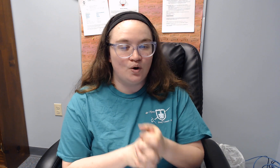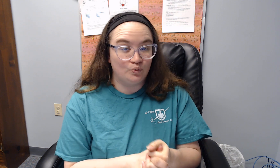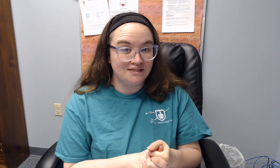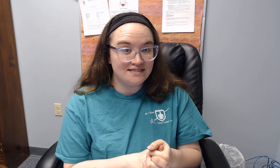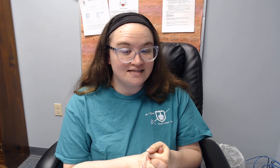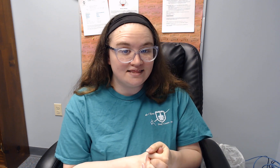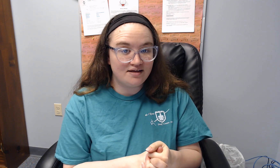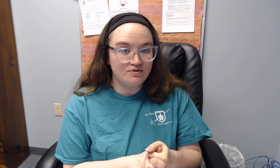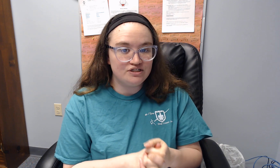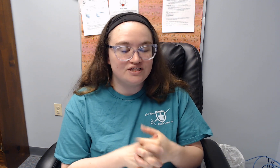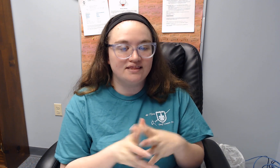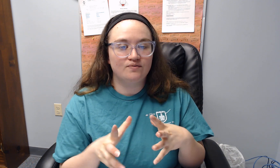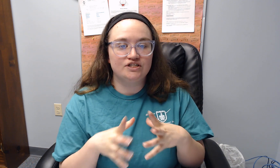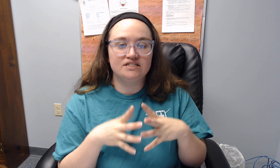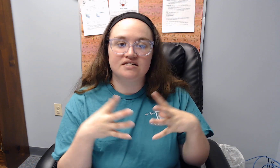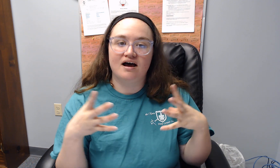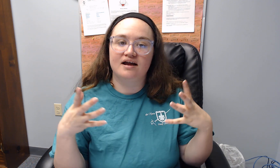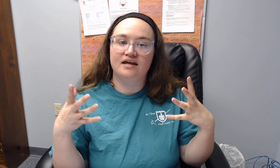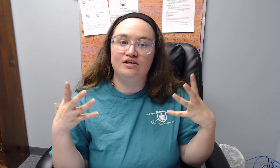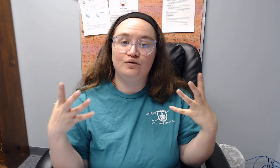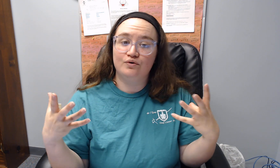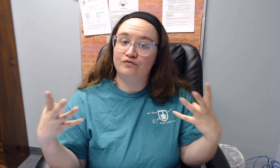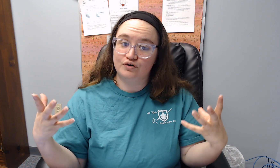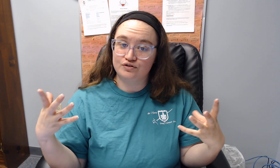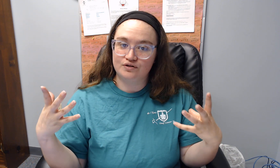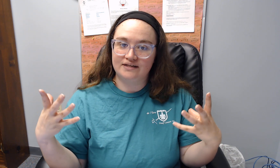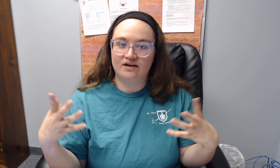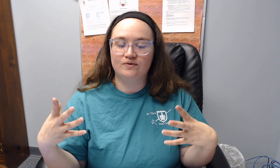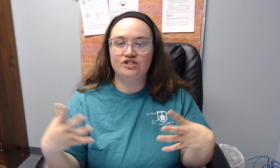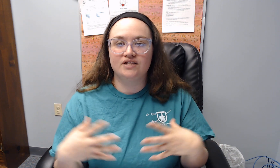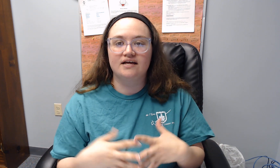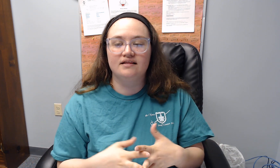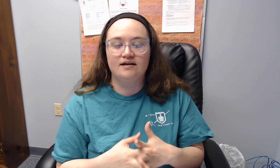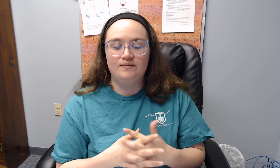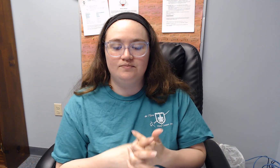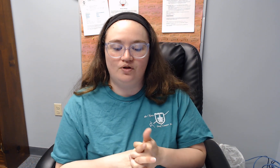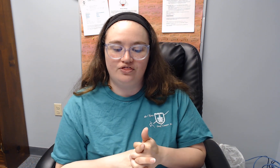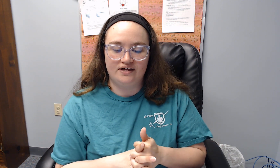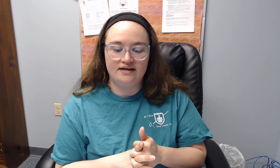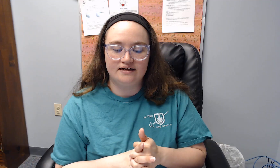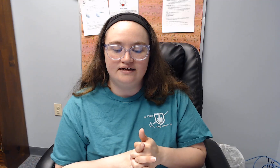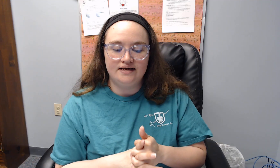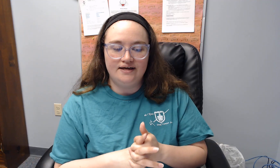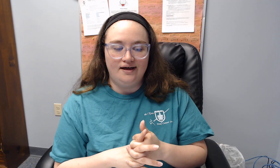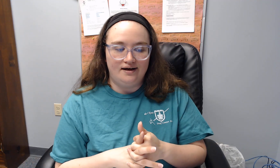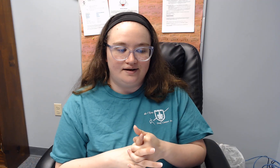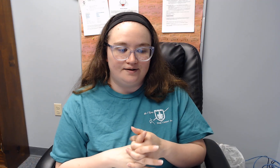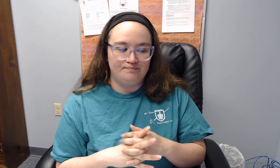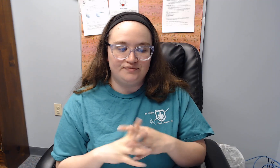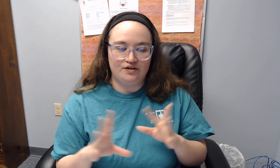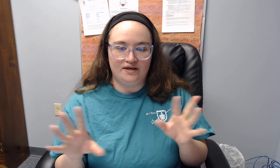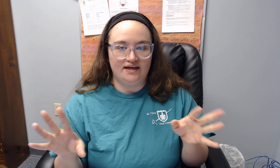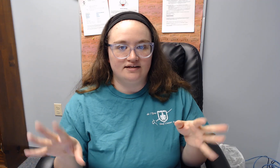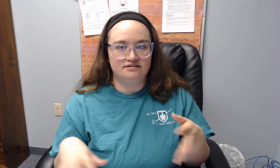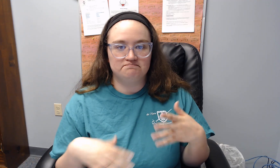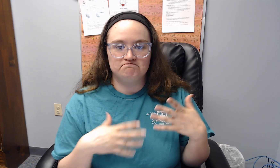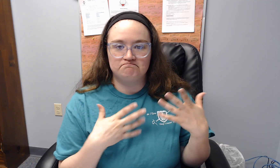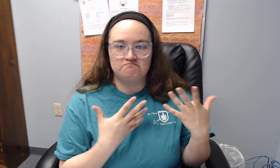only sign language. Sign language is not a universal language like a lot of people think. You can't